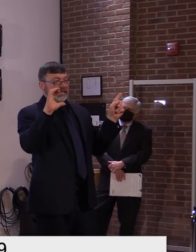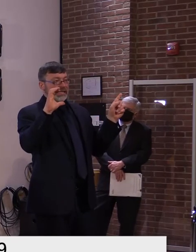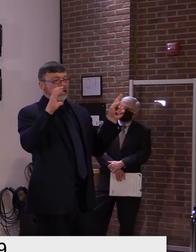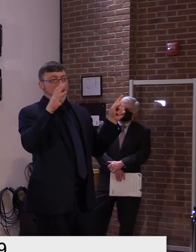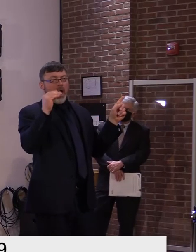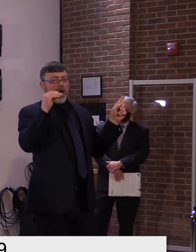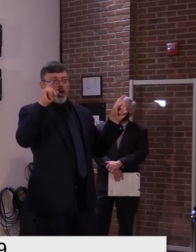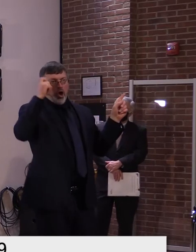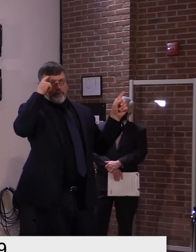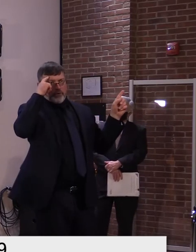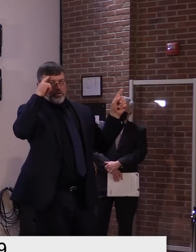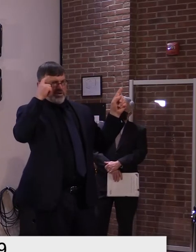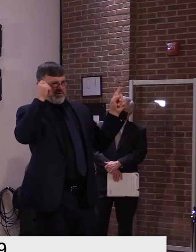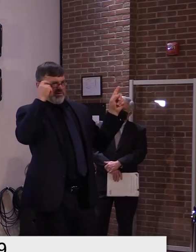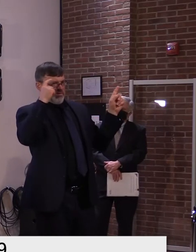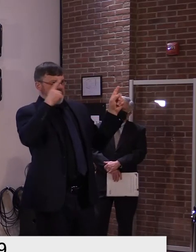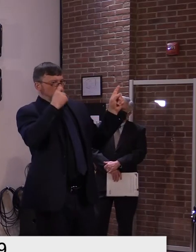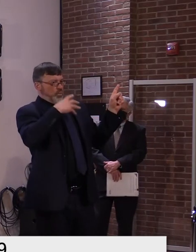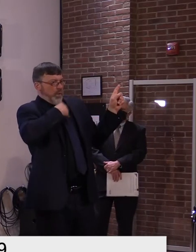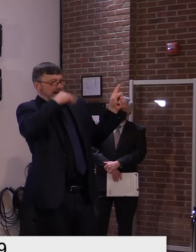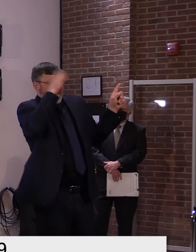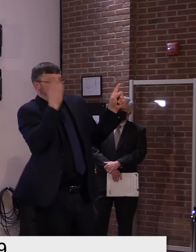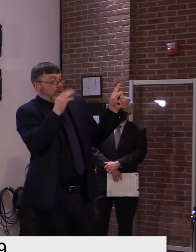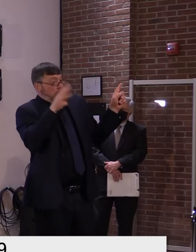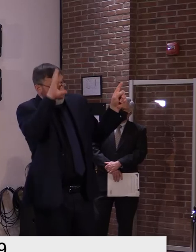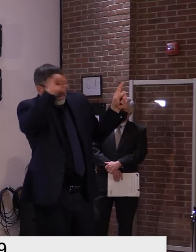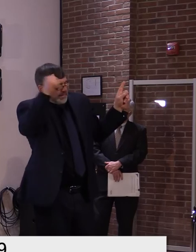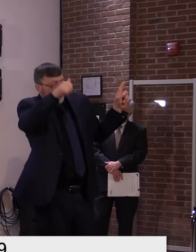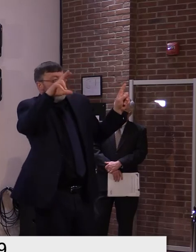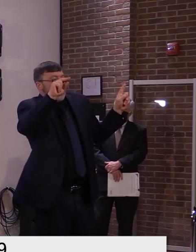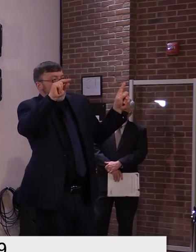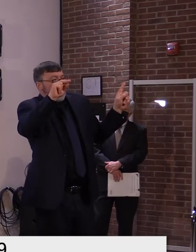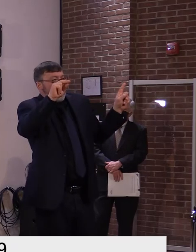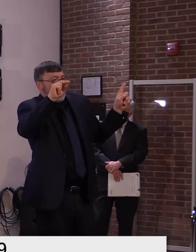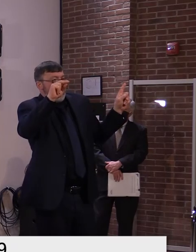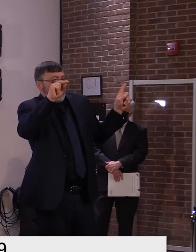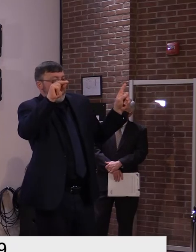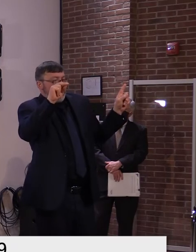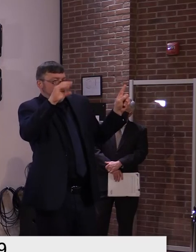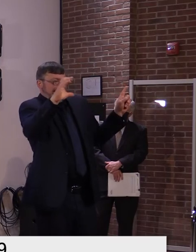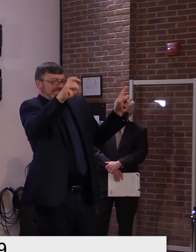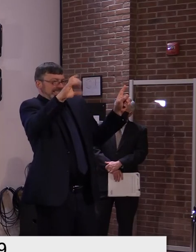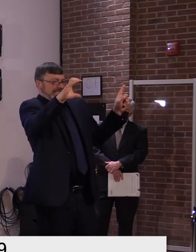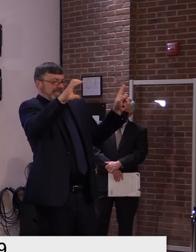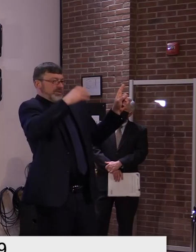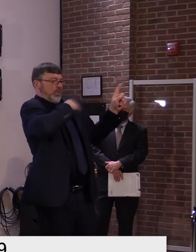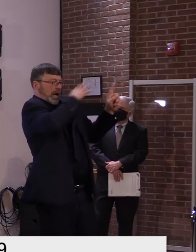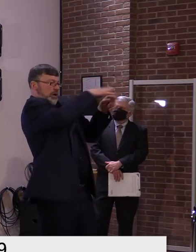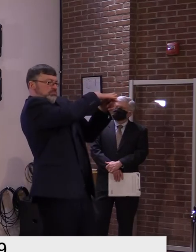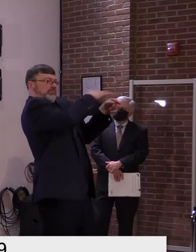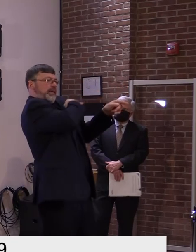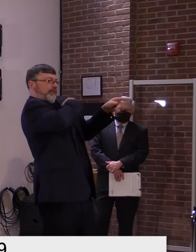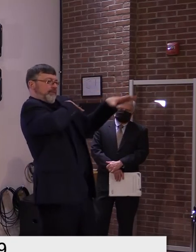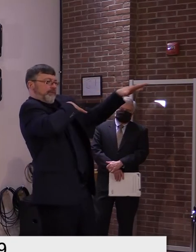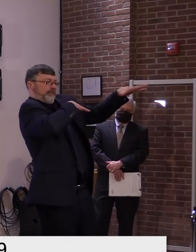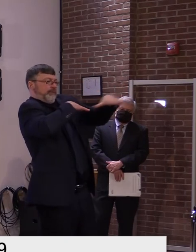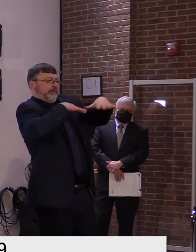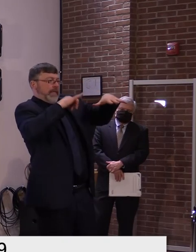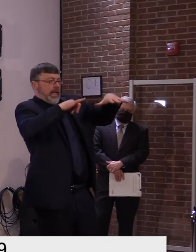others in the White House. So, and that has not come up in any of these calls.